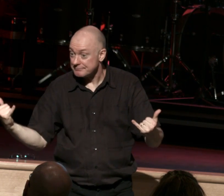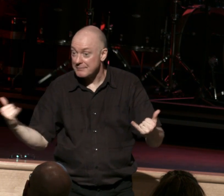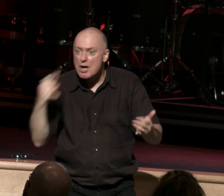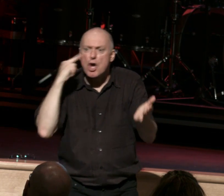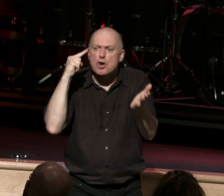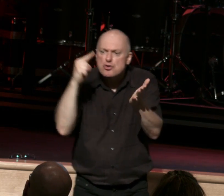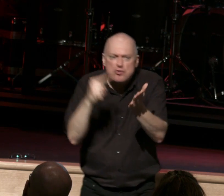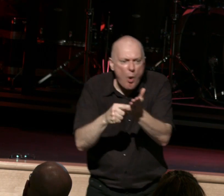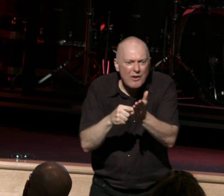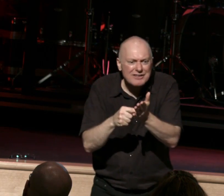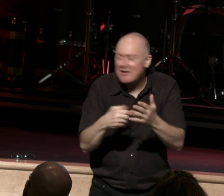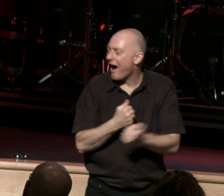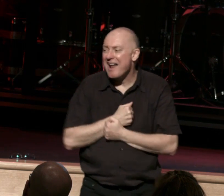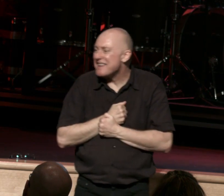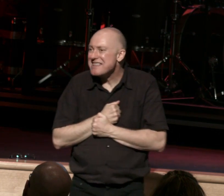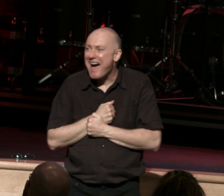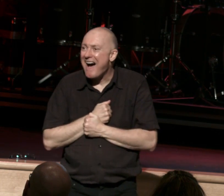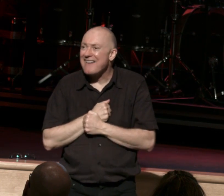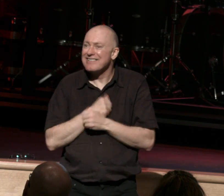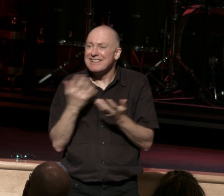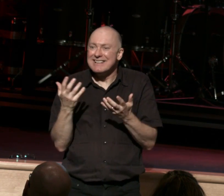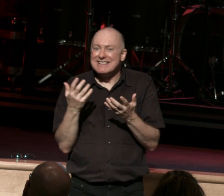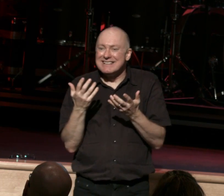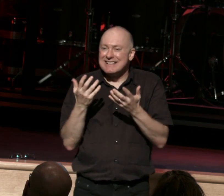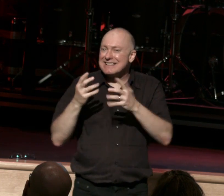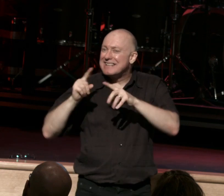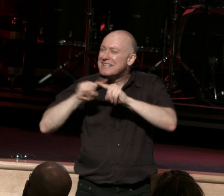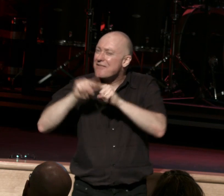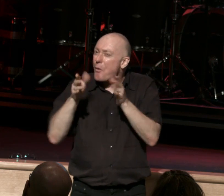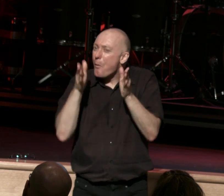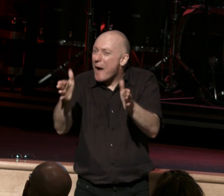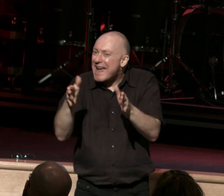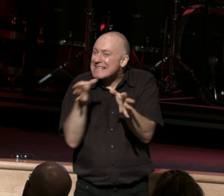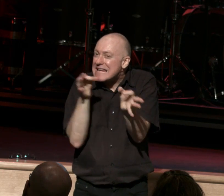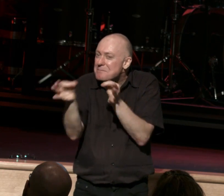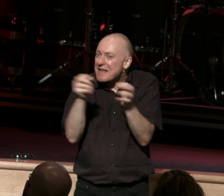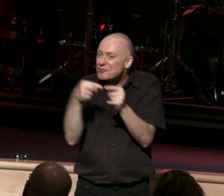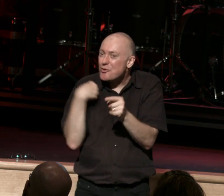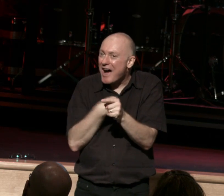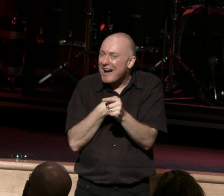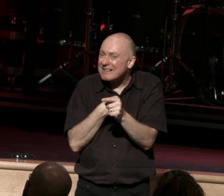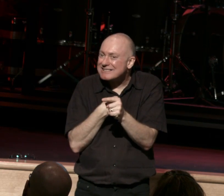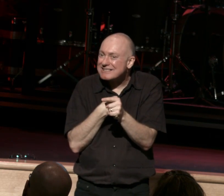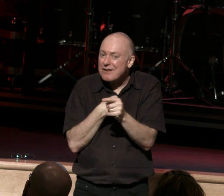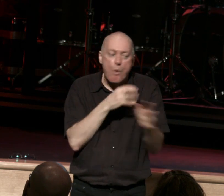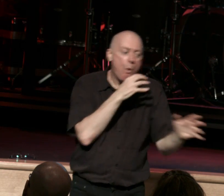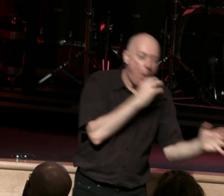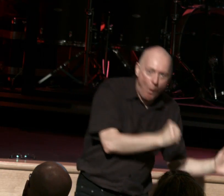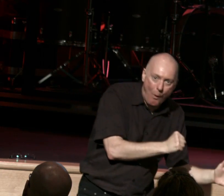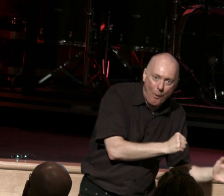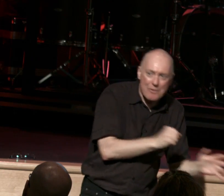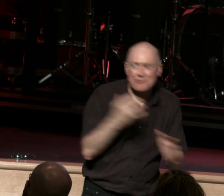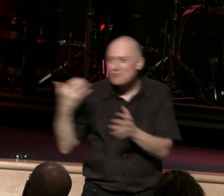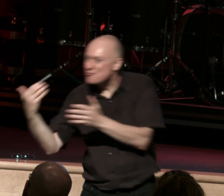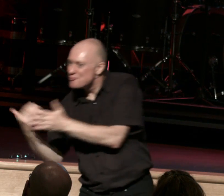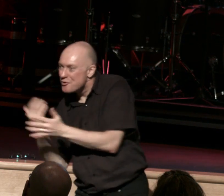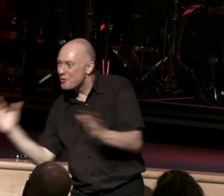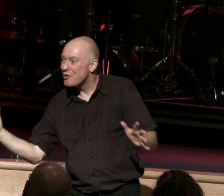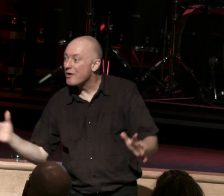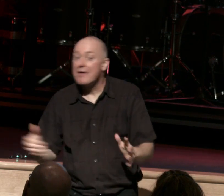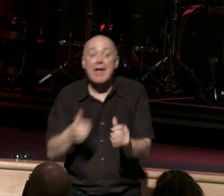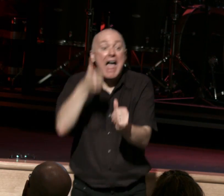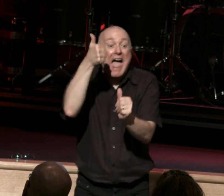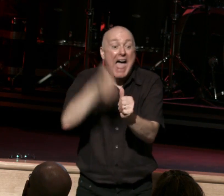now. And notice the author. I love his argumentation. I love the different ways he's helping us look at the old versus the new. Verse